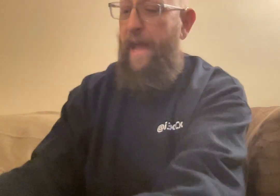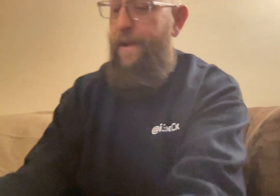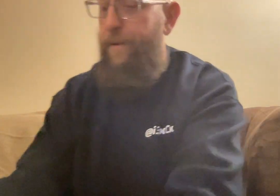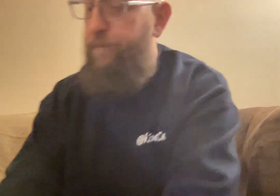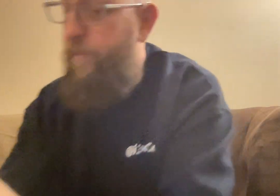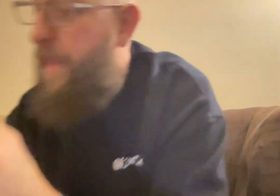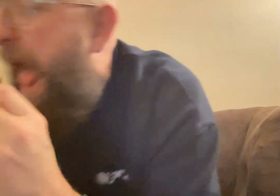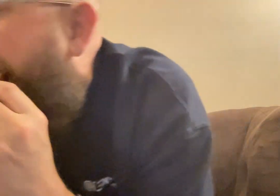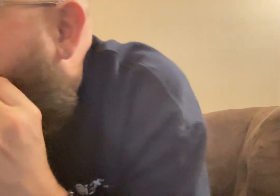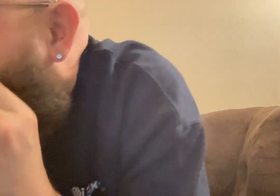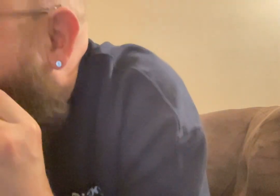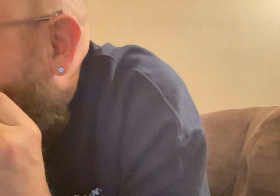I